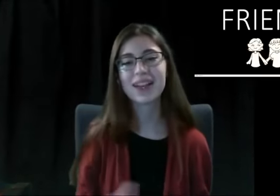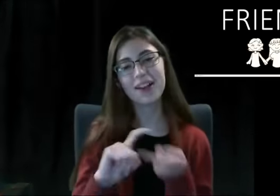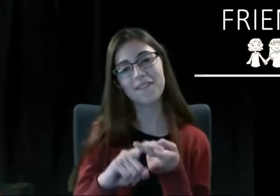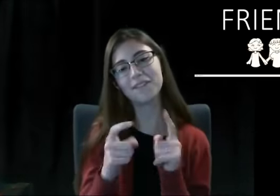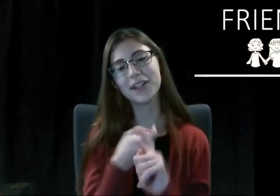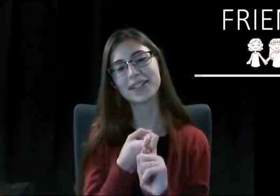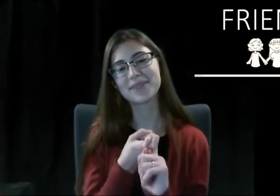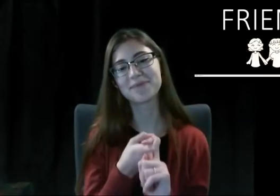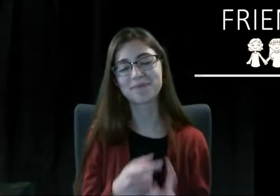Friend.